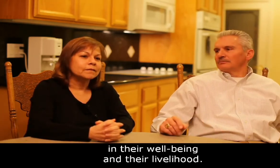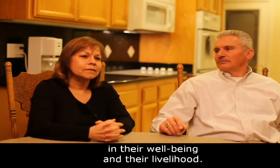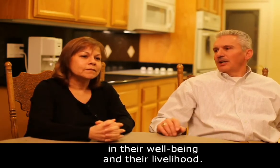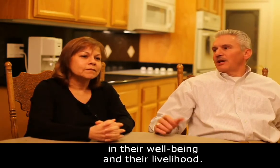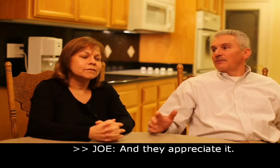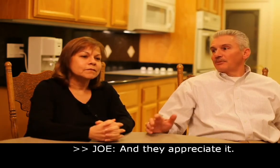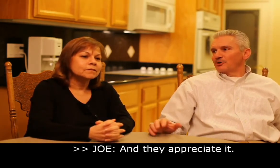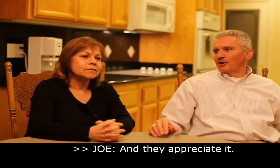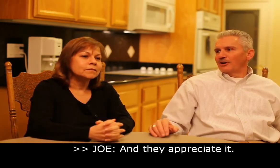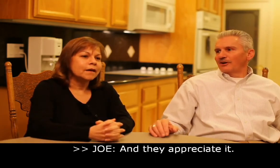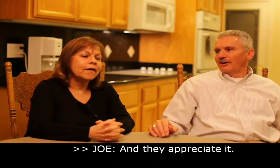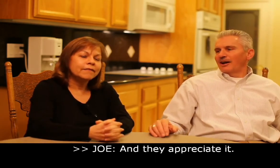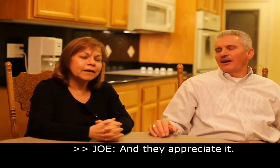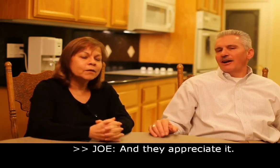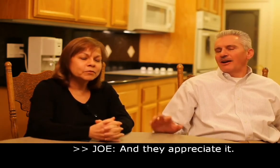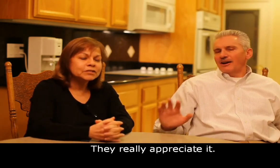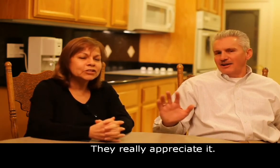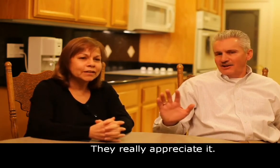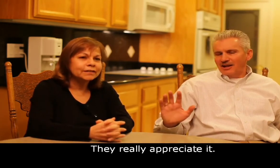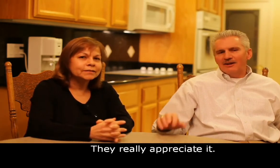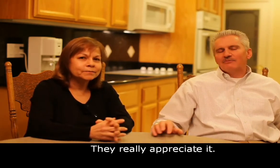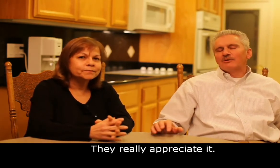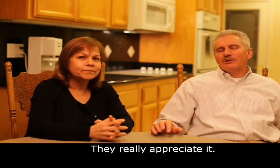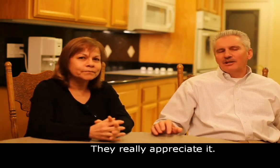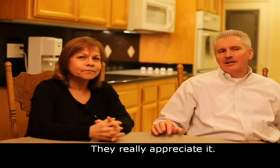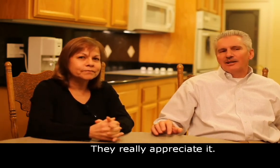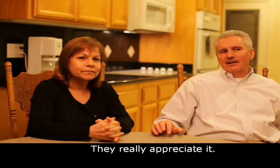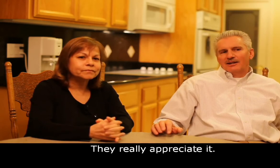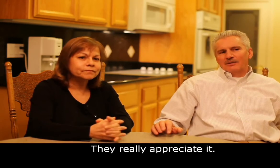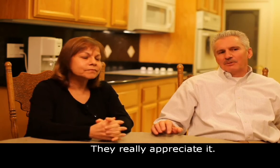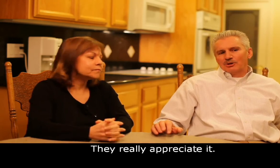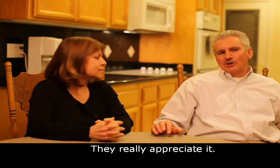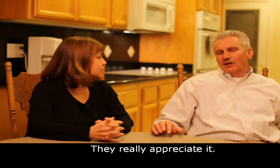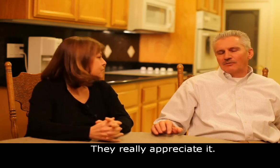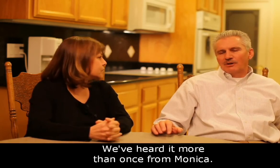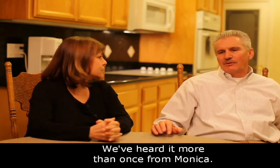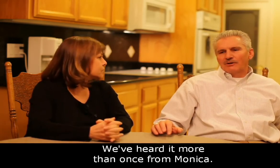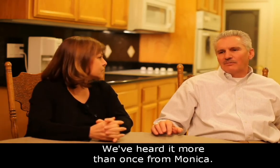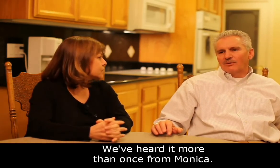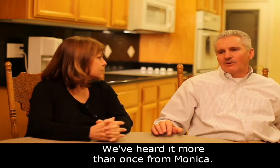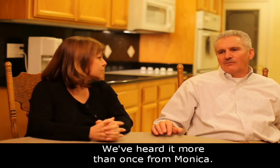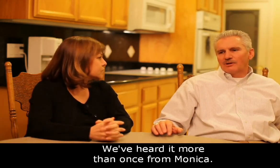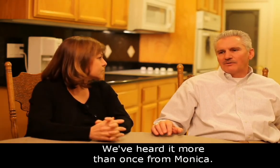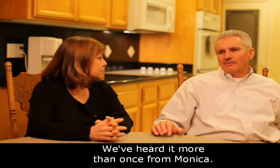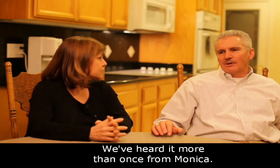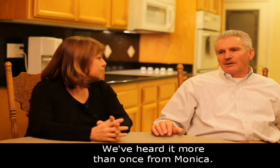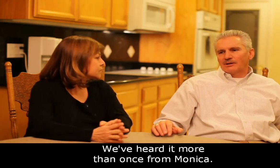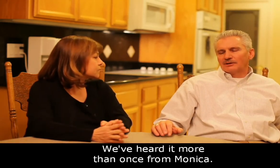And they appreciate it. And they they really appreciate it. We've heard it more than once from Monica.